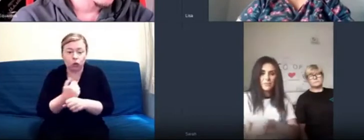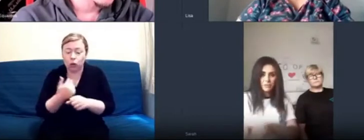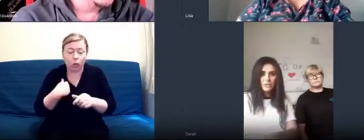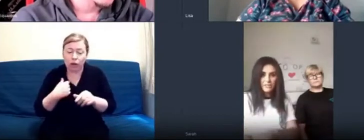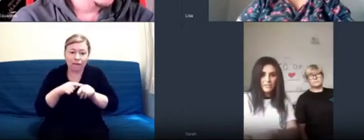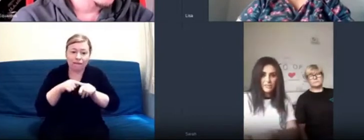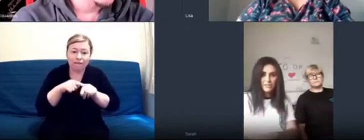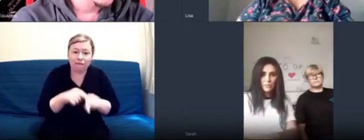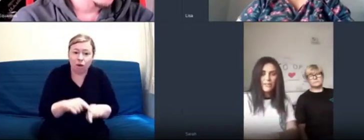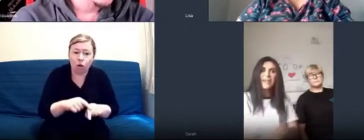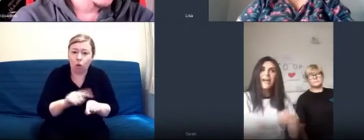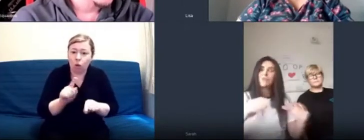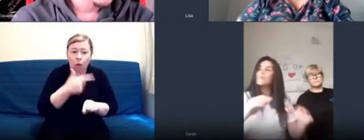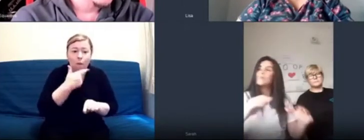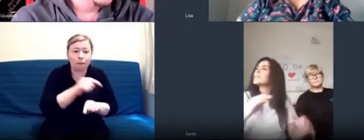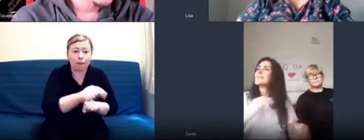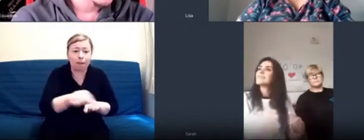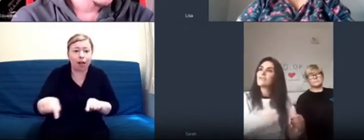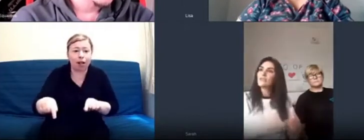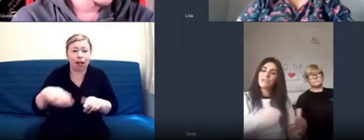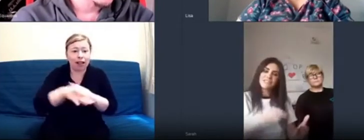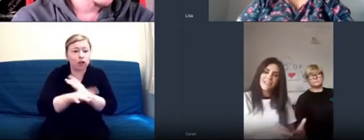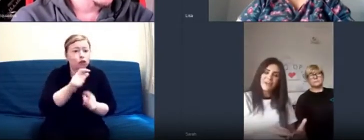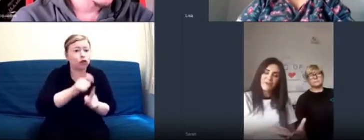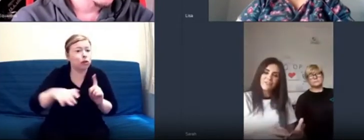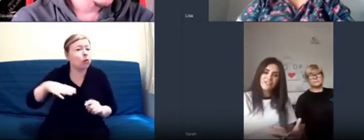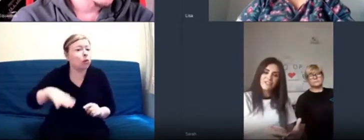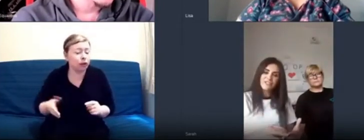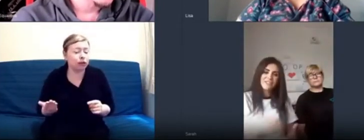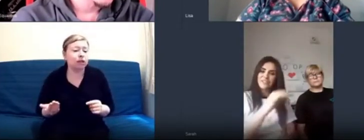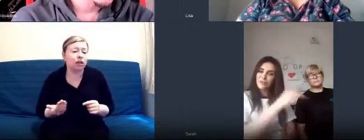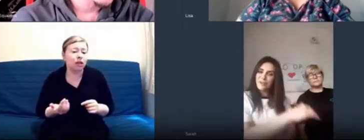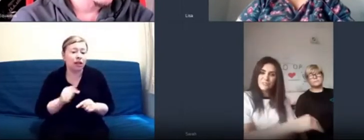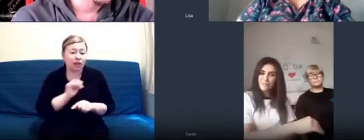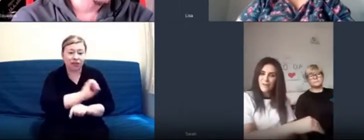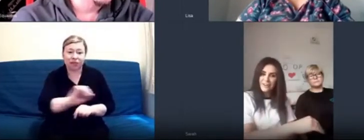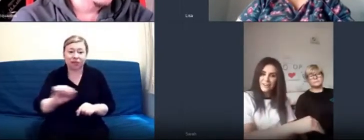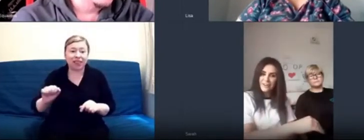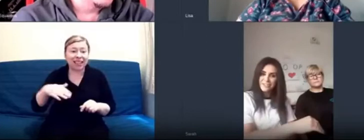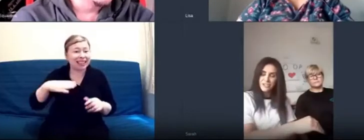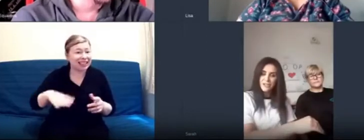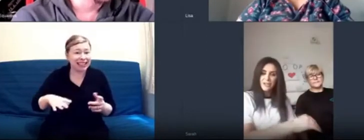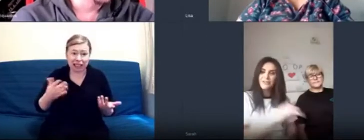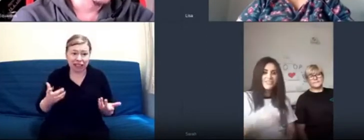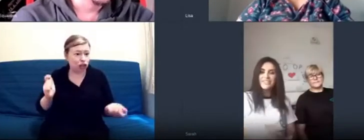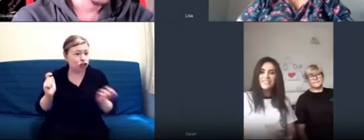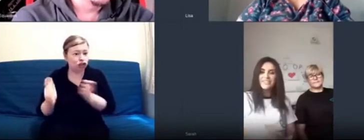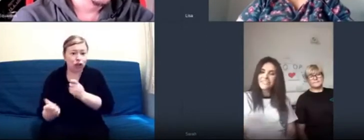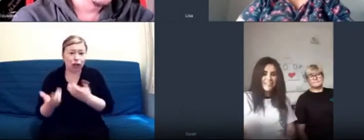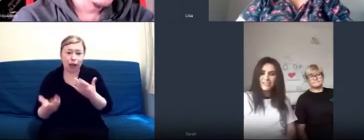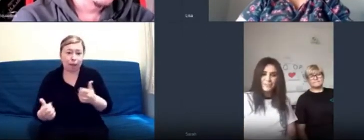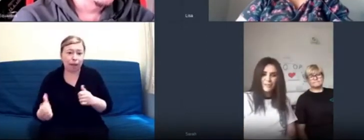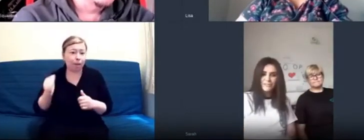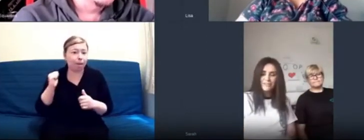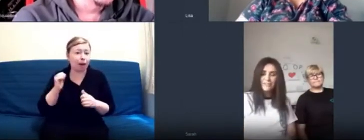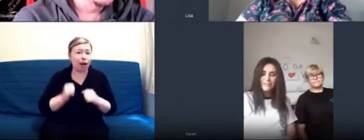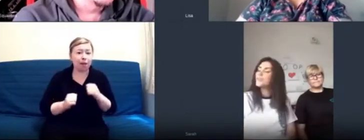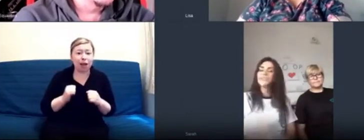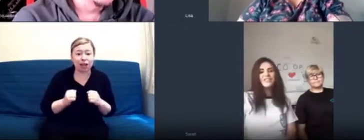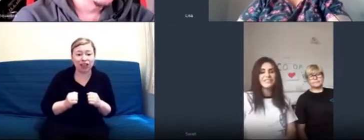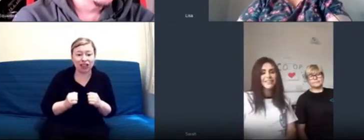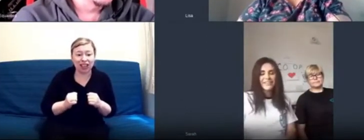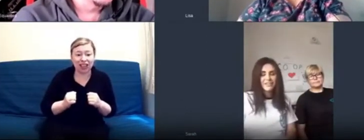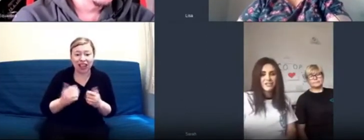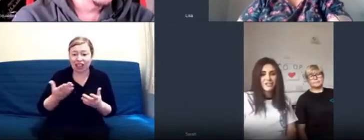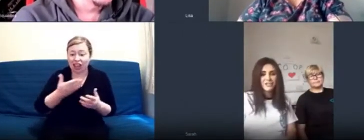needs of the community at the moment. And the needs of the community just now have changed so much from March. They're going to change again at Christmas. They're